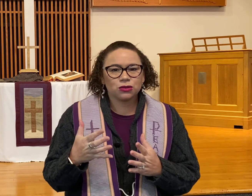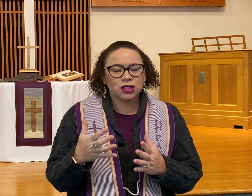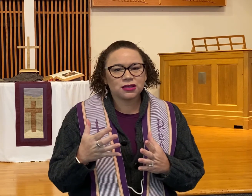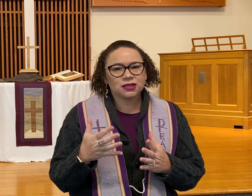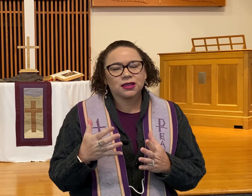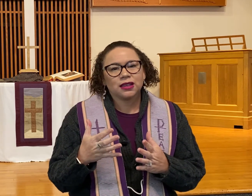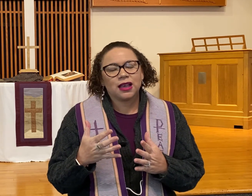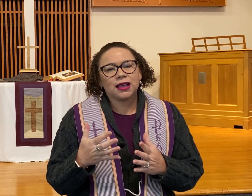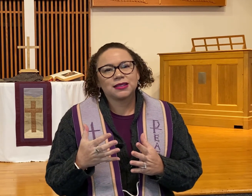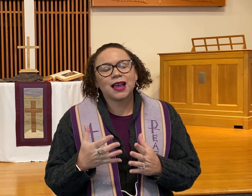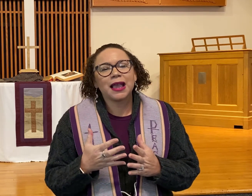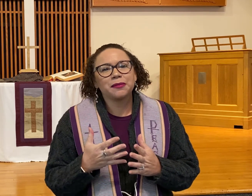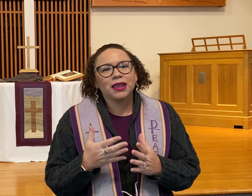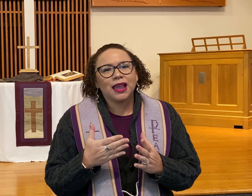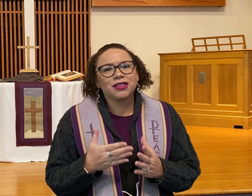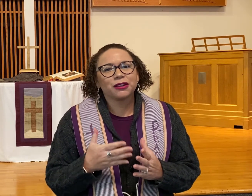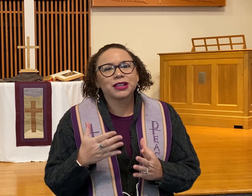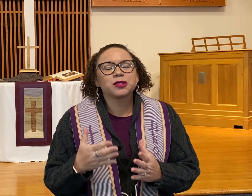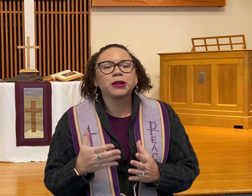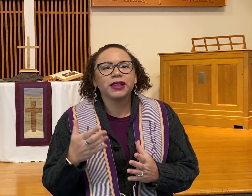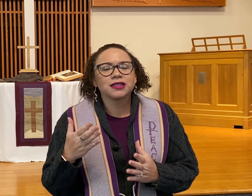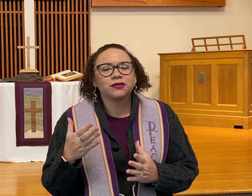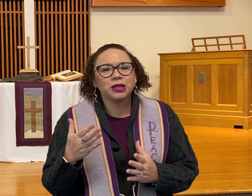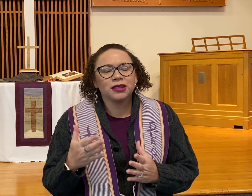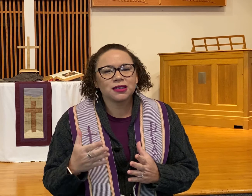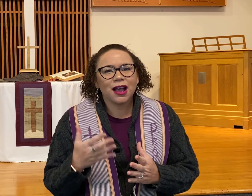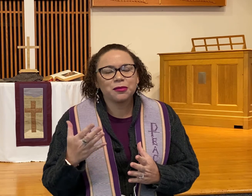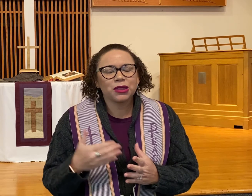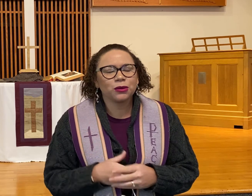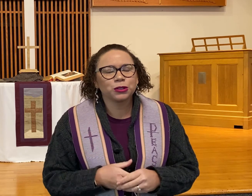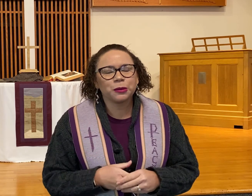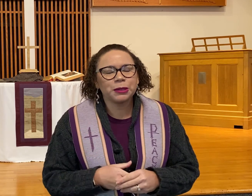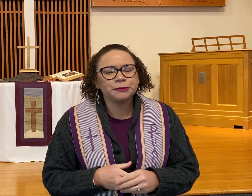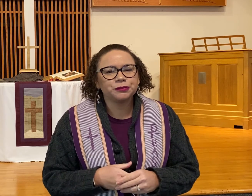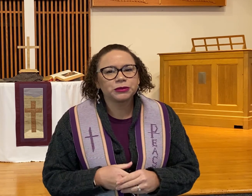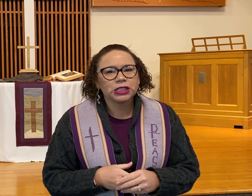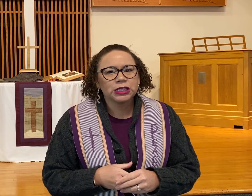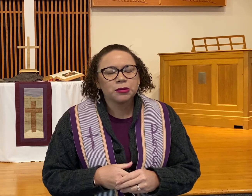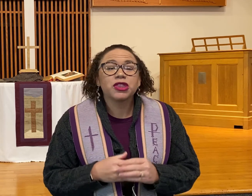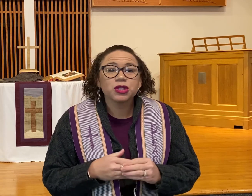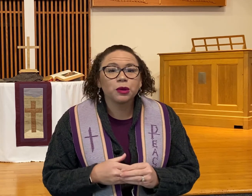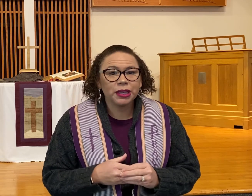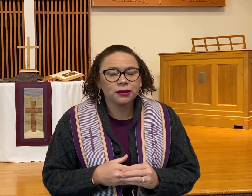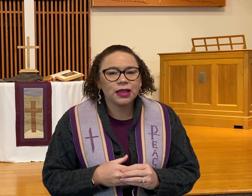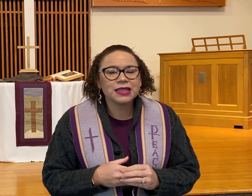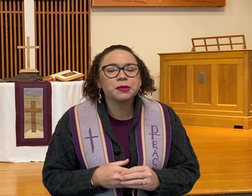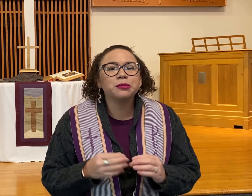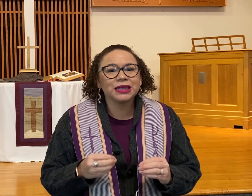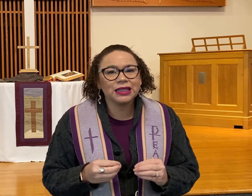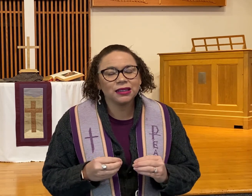this time and their experience of being taught by the older women. But this woman has been bleeding